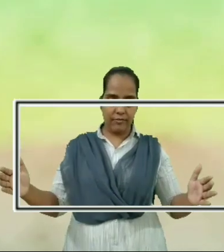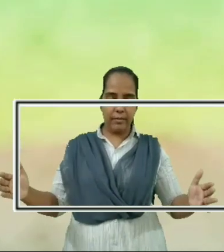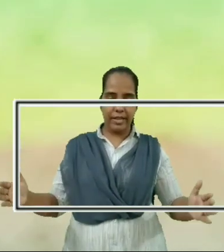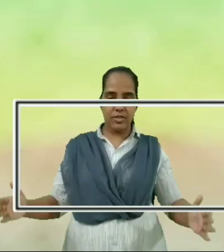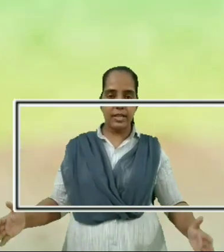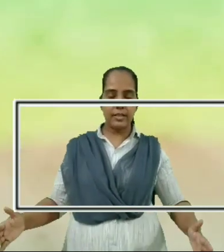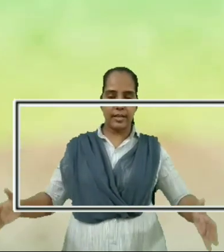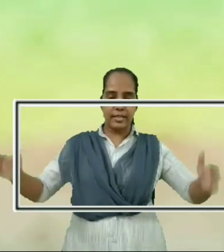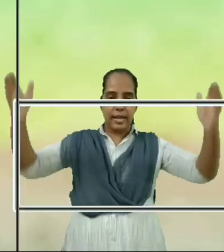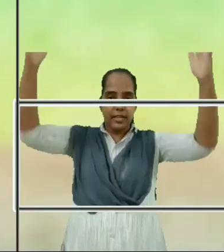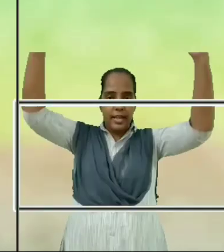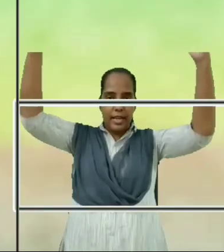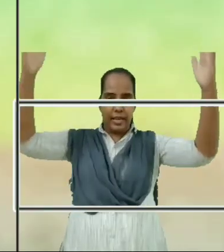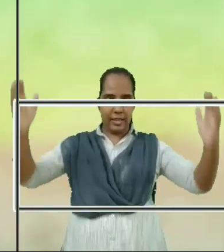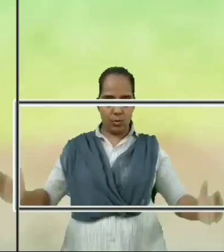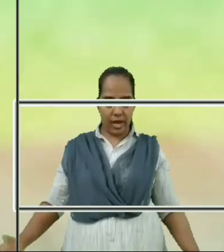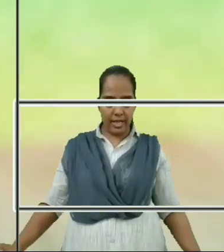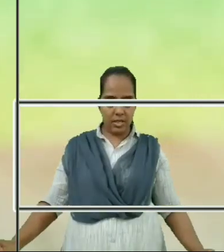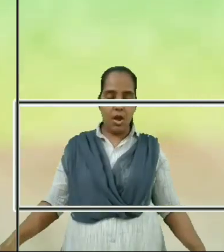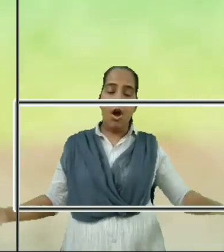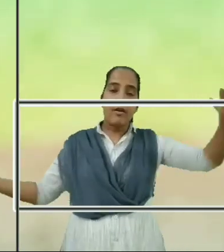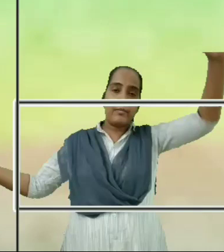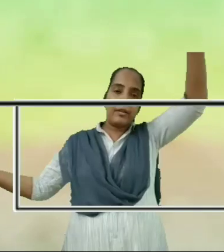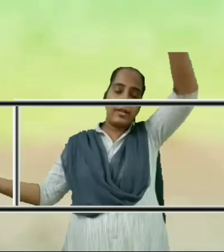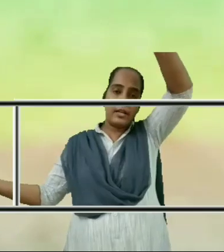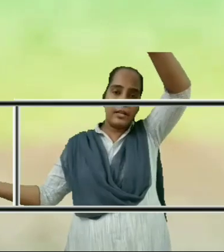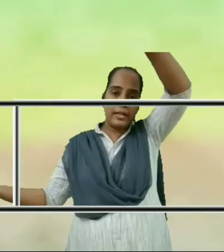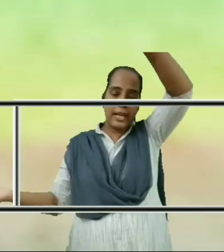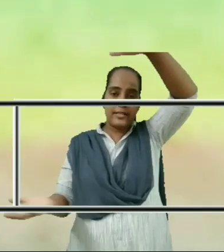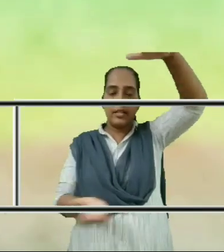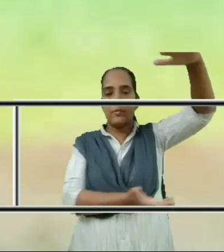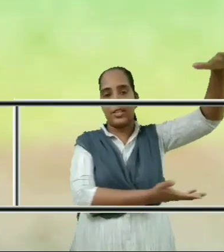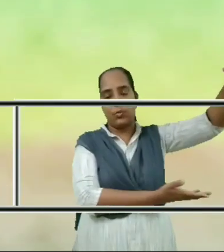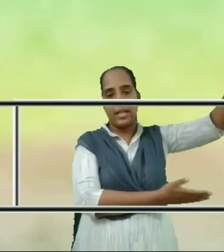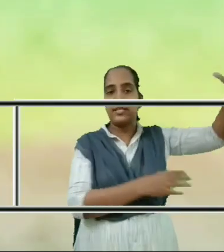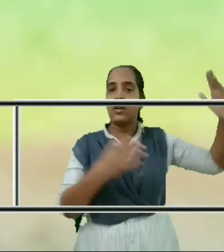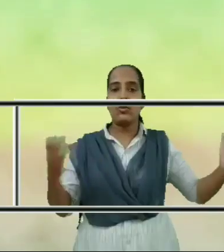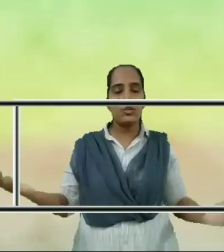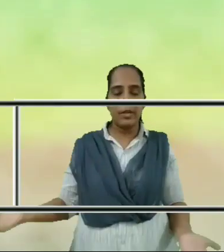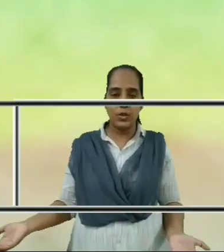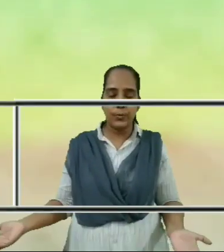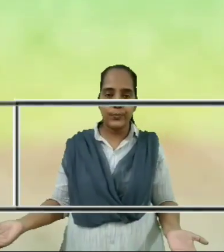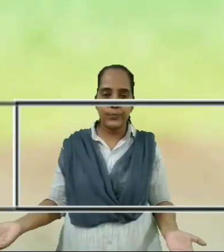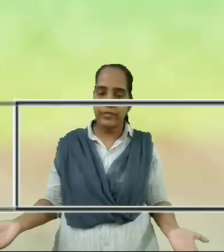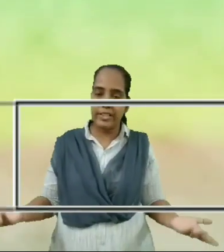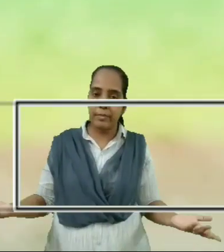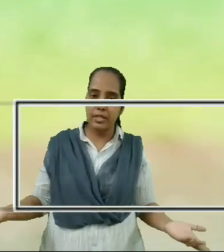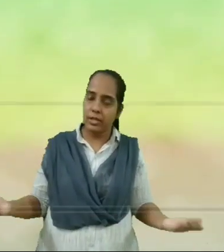am extending this rectangle lengthwise or I am extending it breadthwise, they are not going to meet, no? Will they meet?